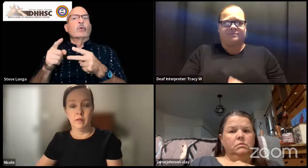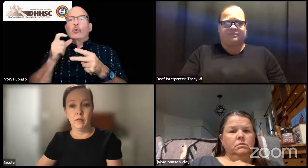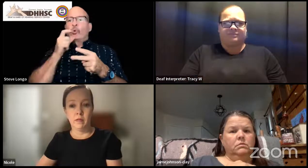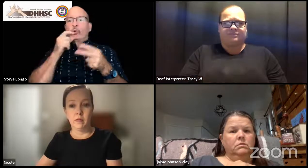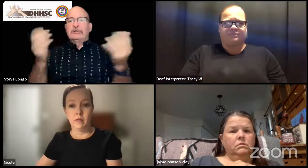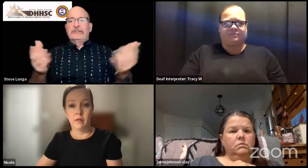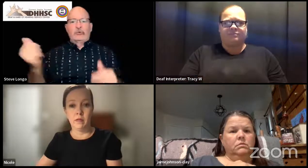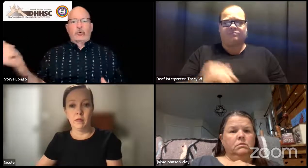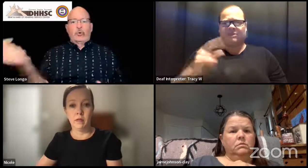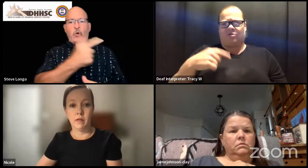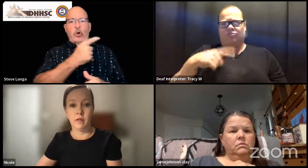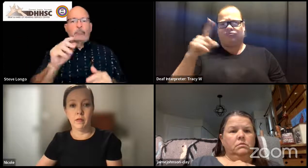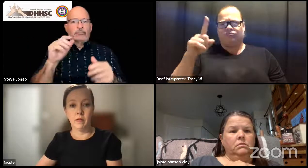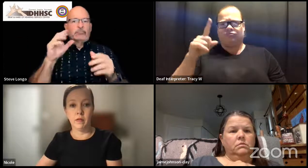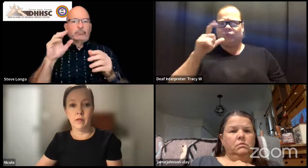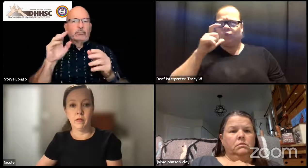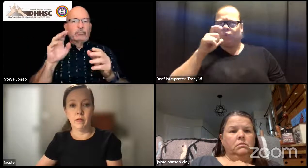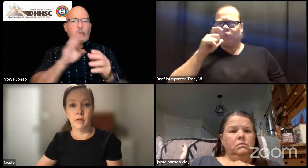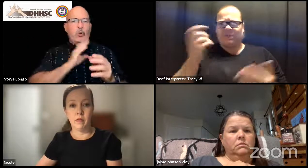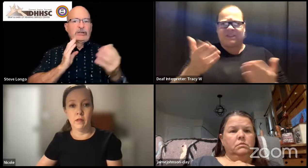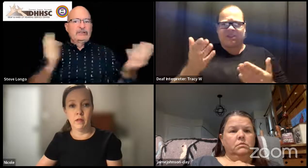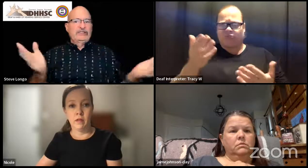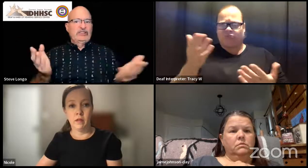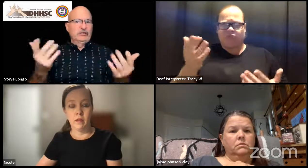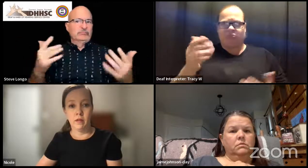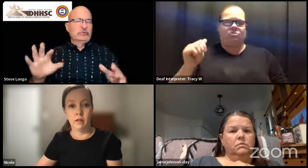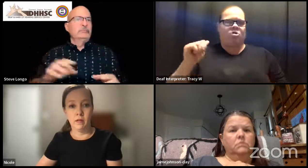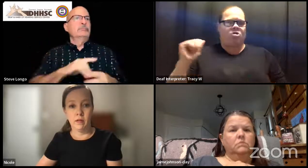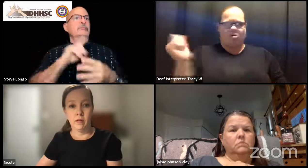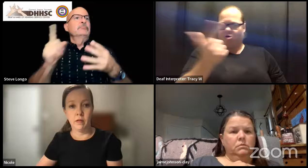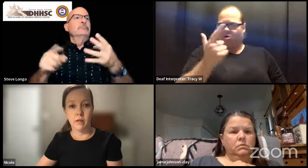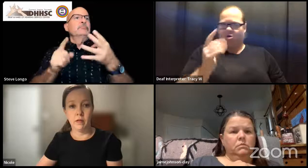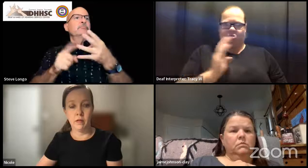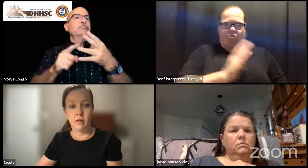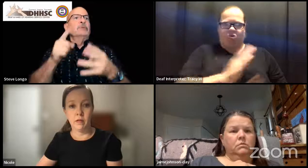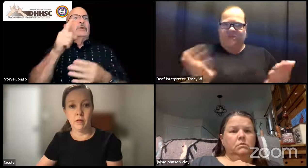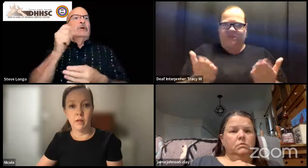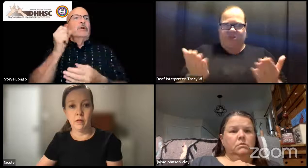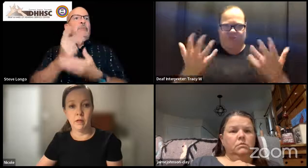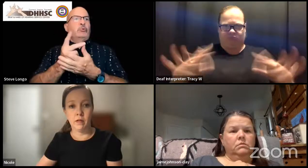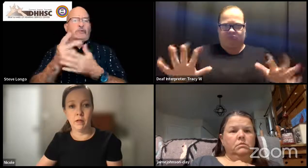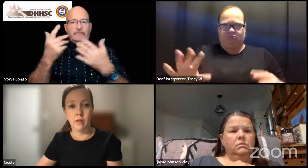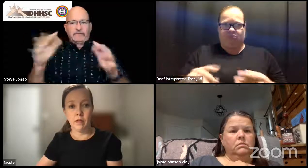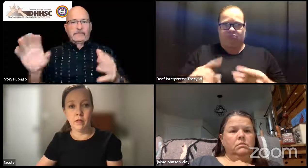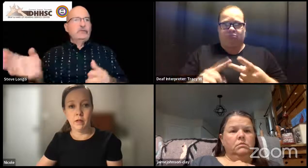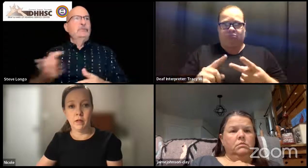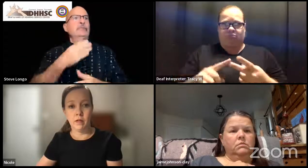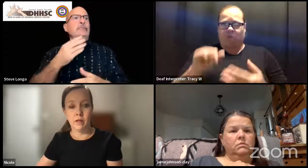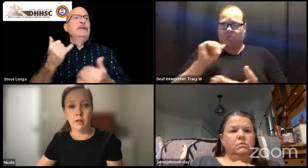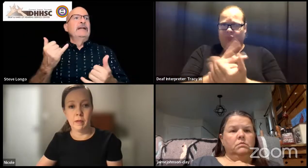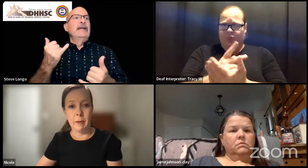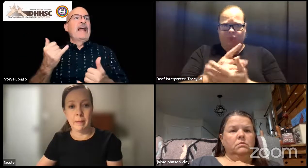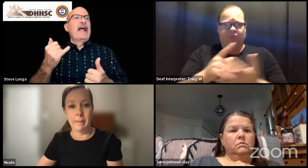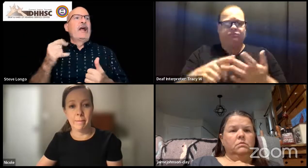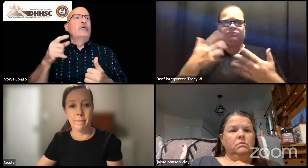And following our agenda, all of our board members are present tonight.